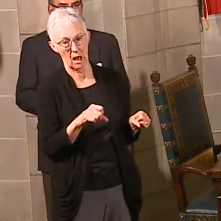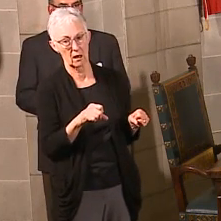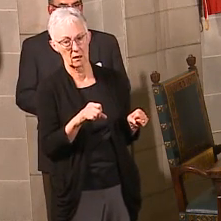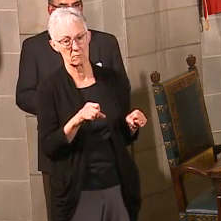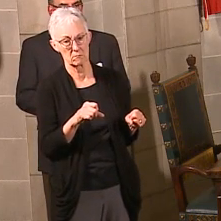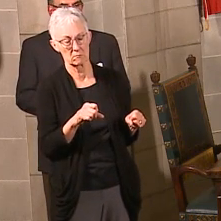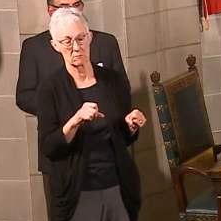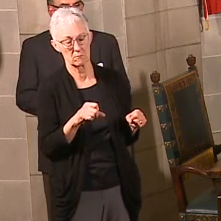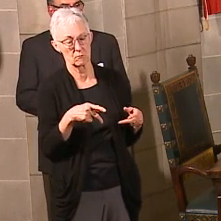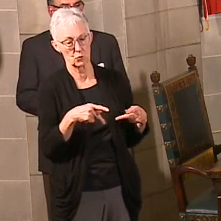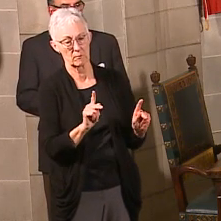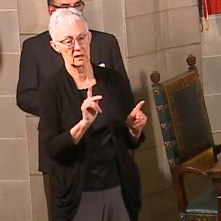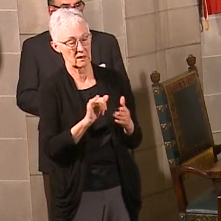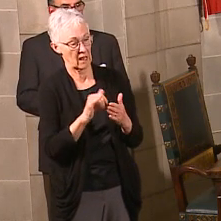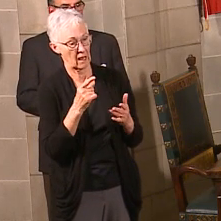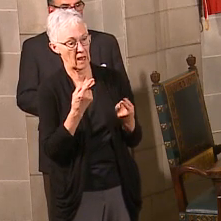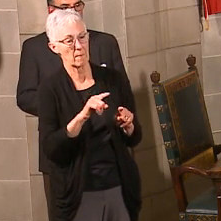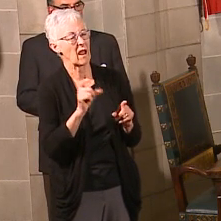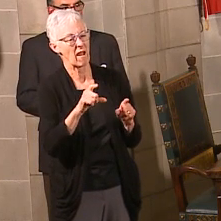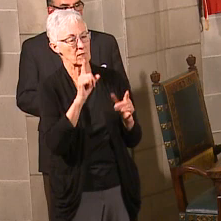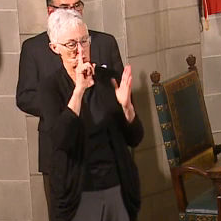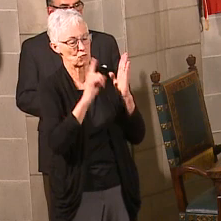money.